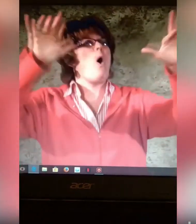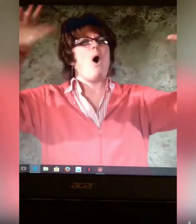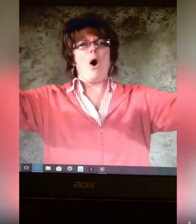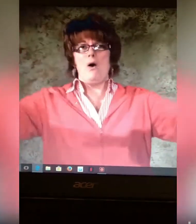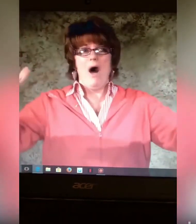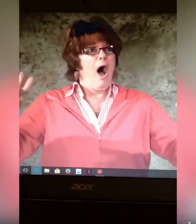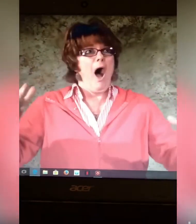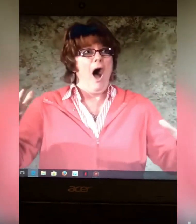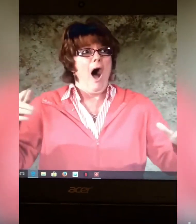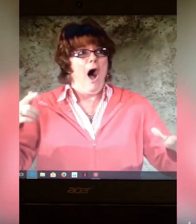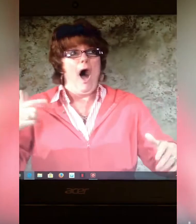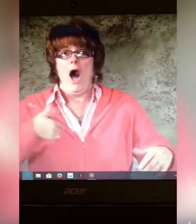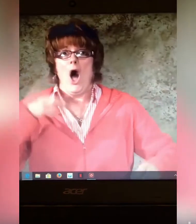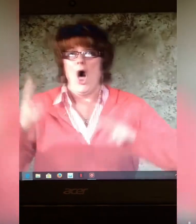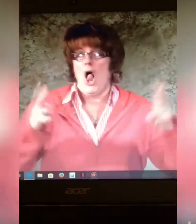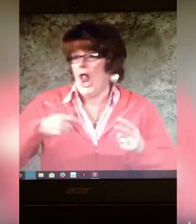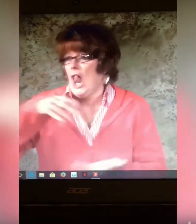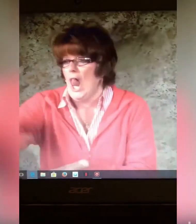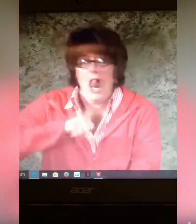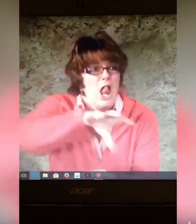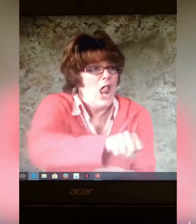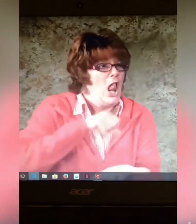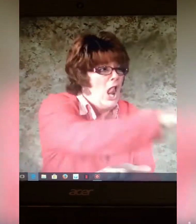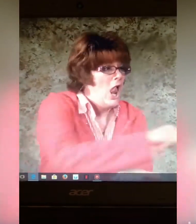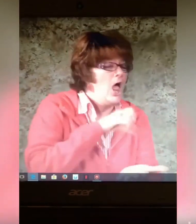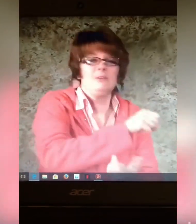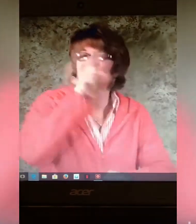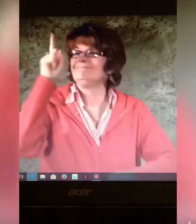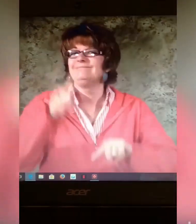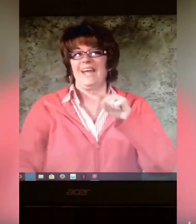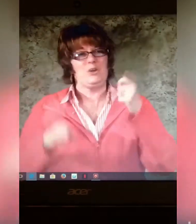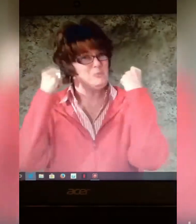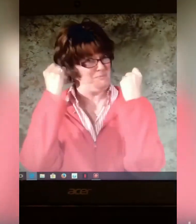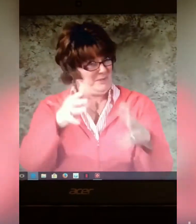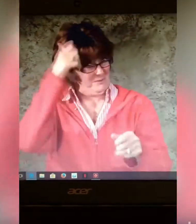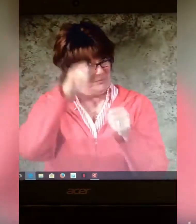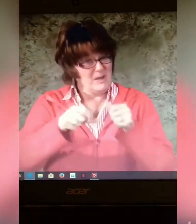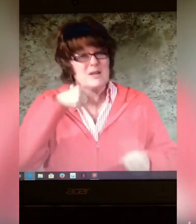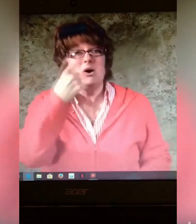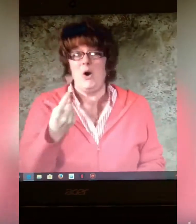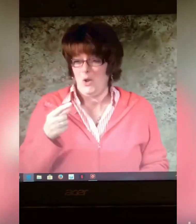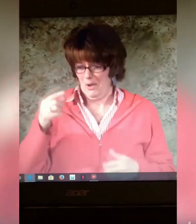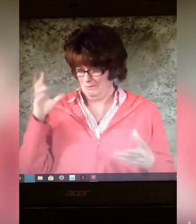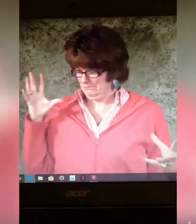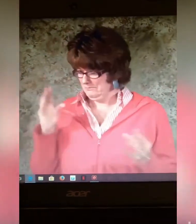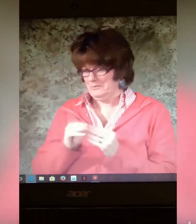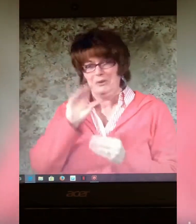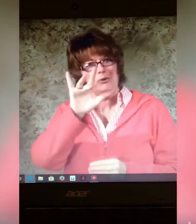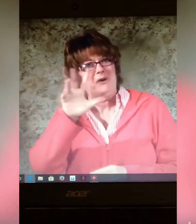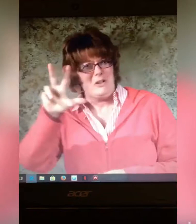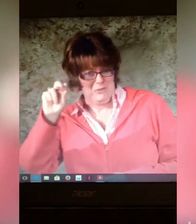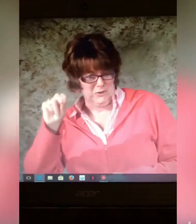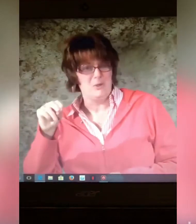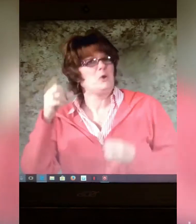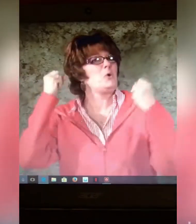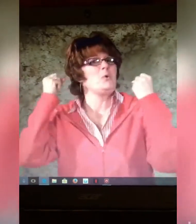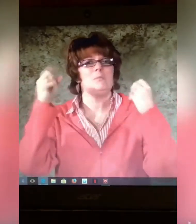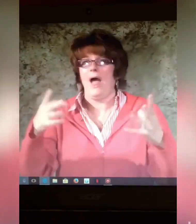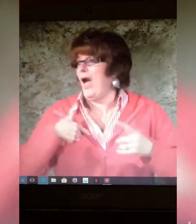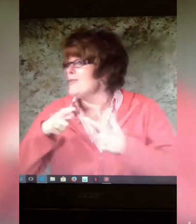And all my cards just go everywhere. So I tried to hurry and grab as many as I couldn't, but I couldn't grab all of them. Because remember, I told you there was about 30 kids